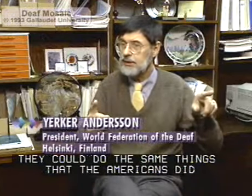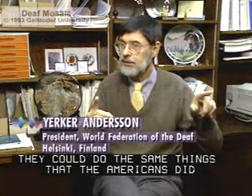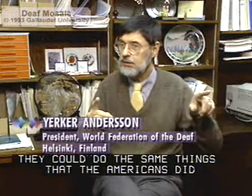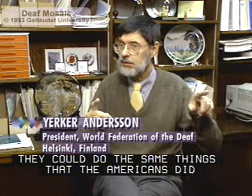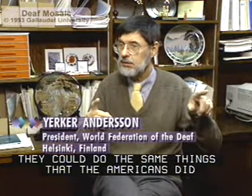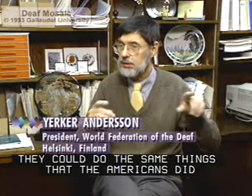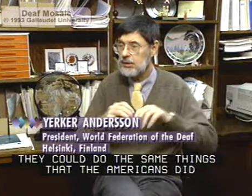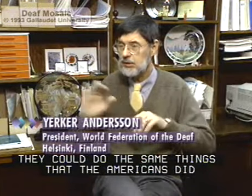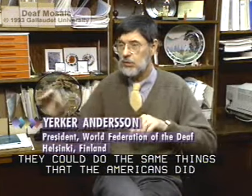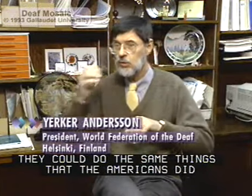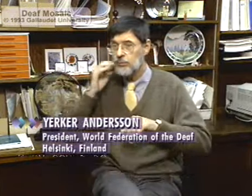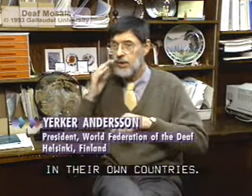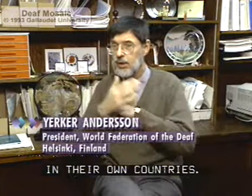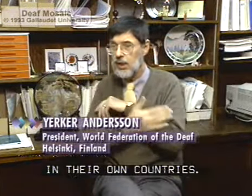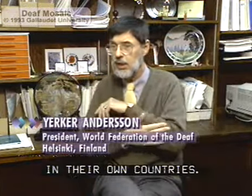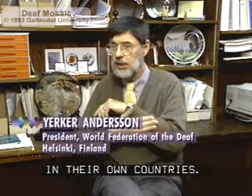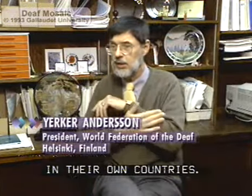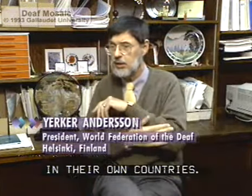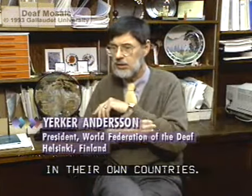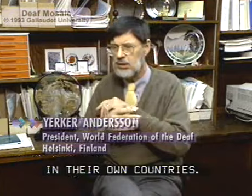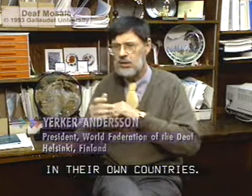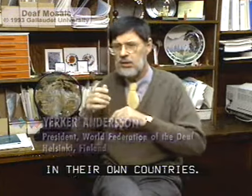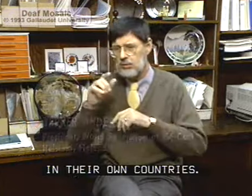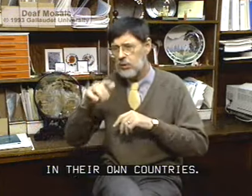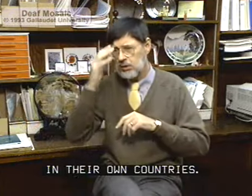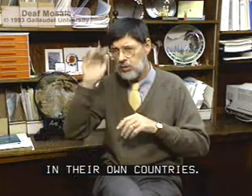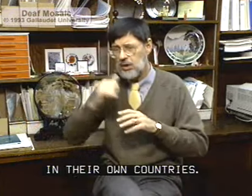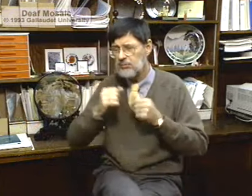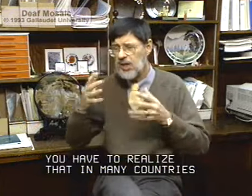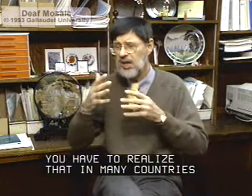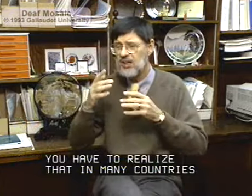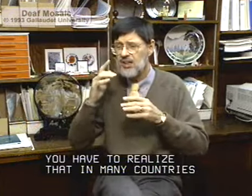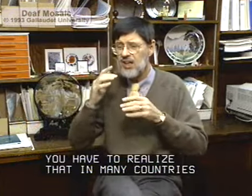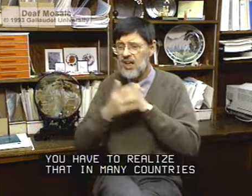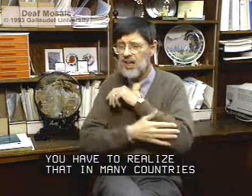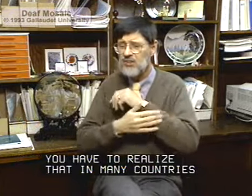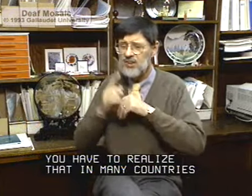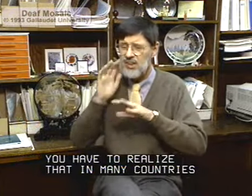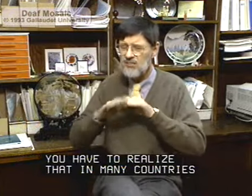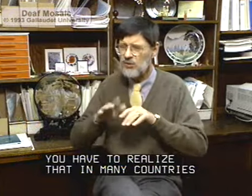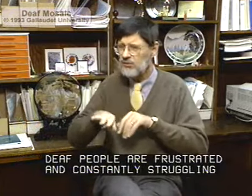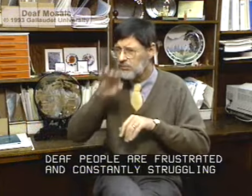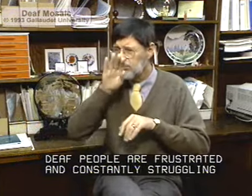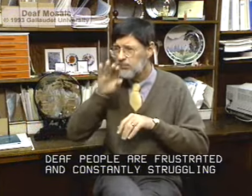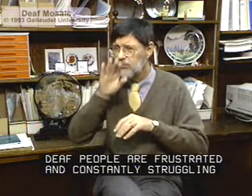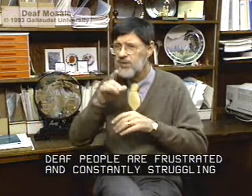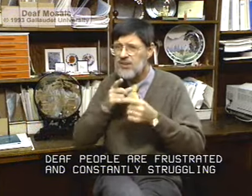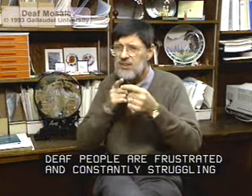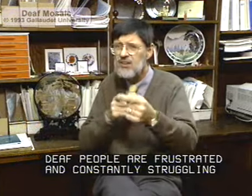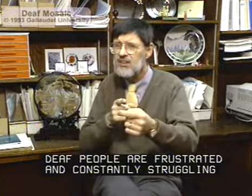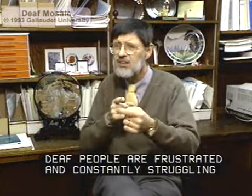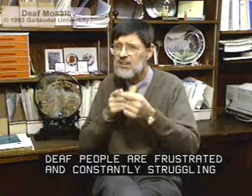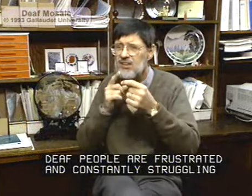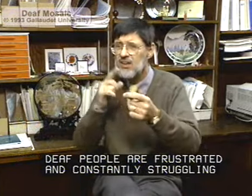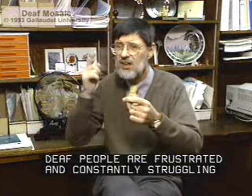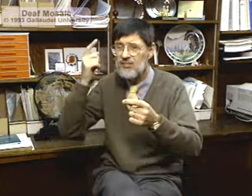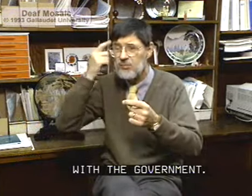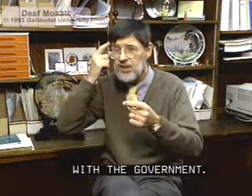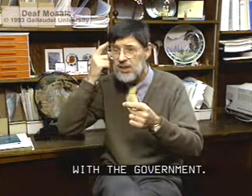things that the Americans did in their own countries. You have to realize that in many countries deaf people are frustrated and constantly struggling with the